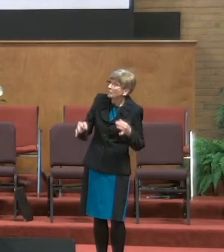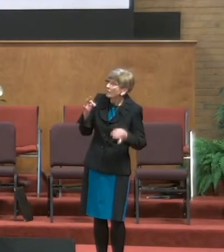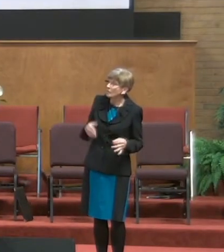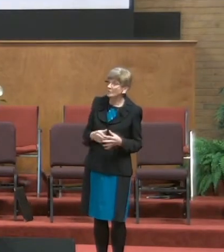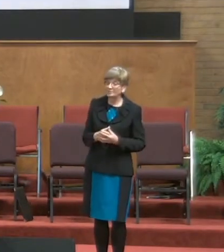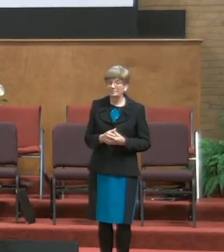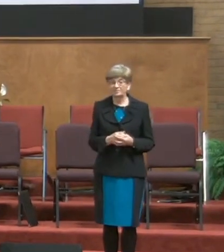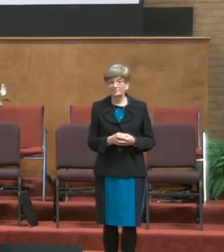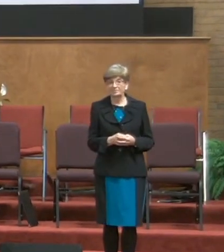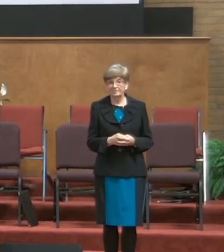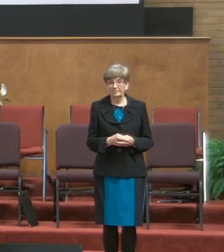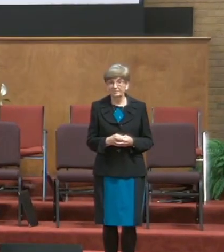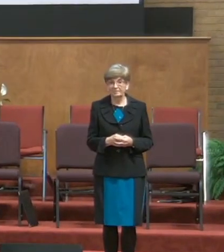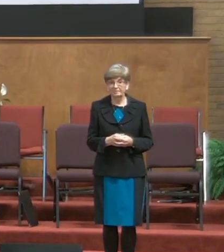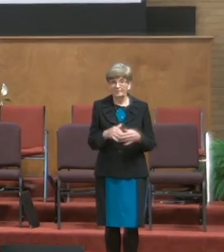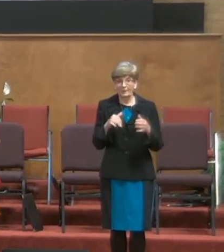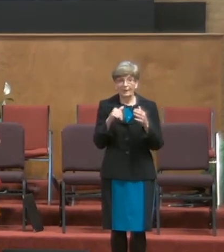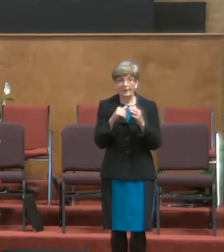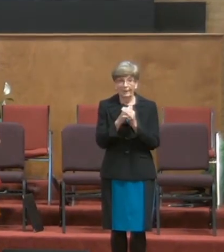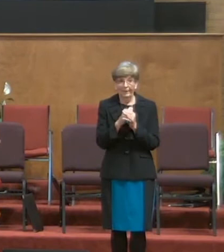Contemporary as the morning newspaper, friends.